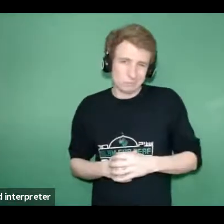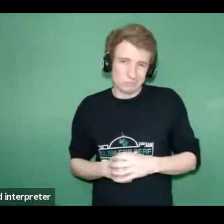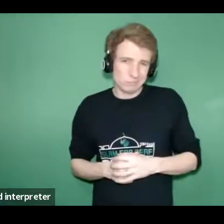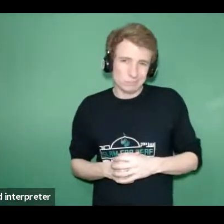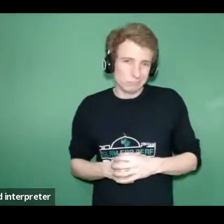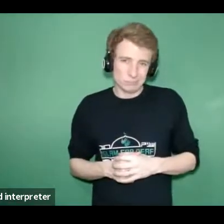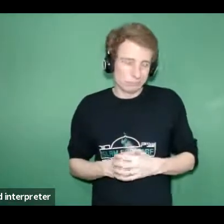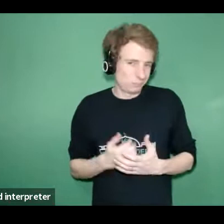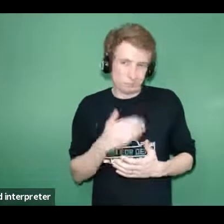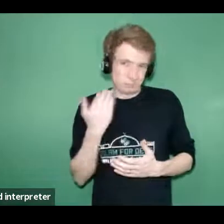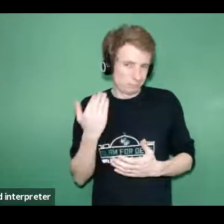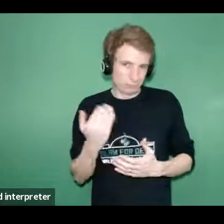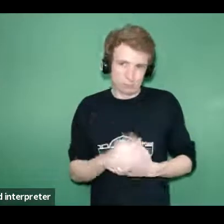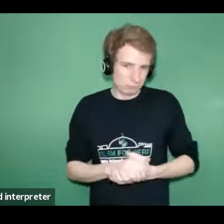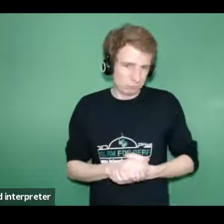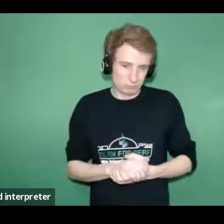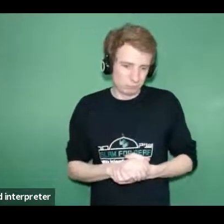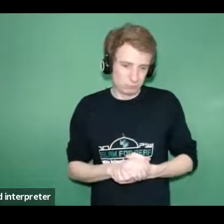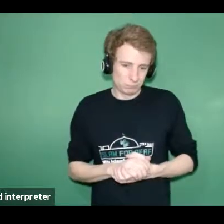so